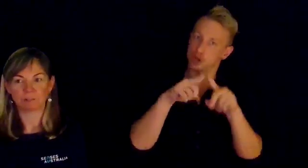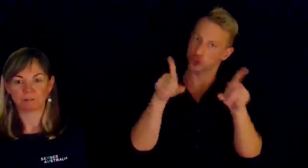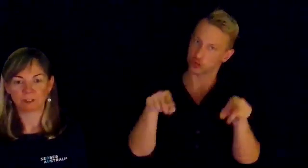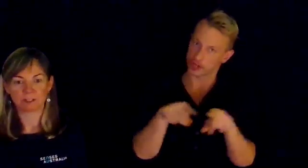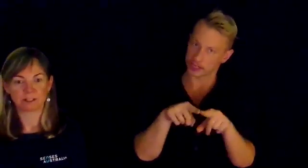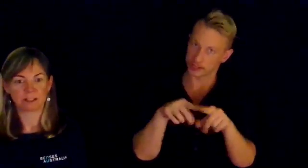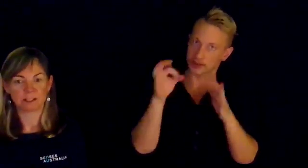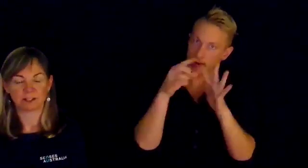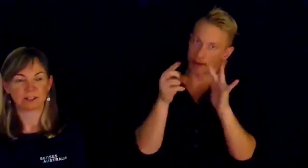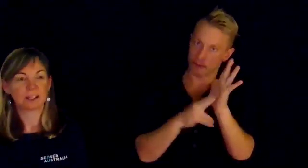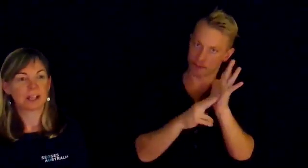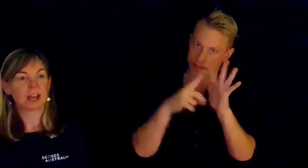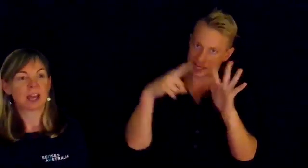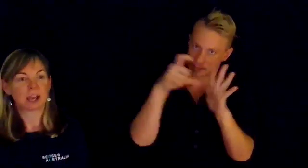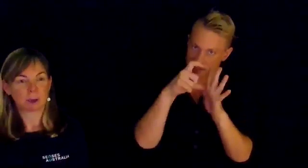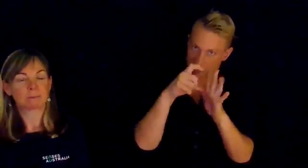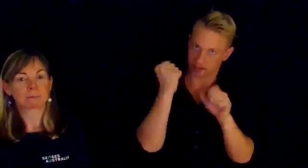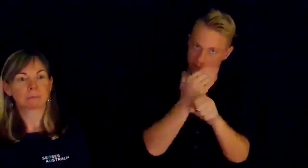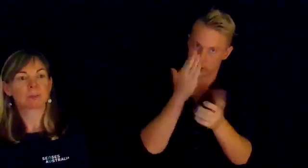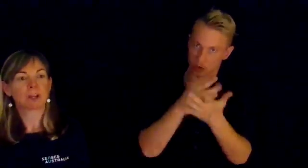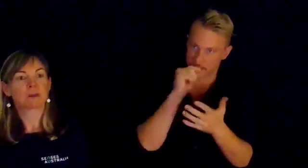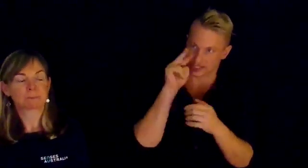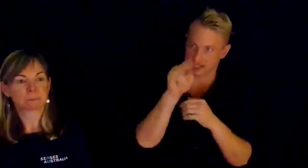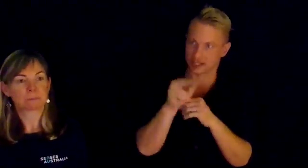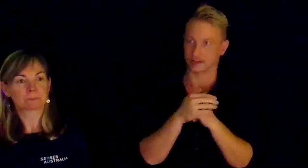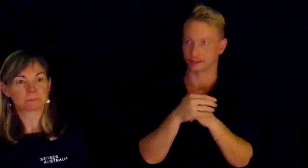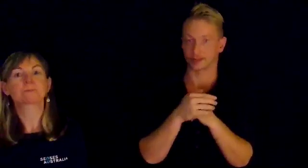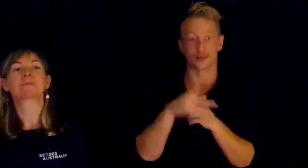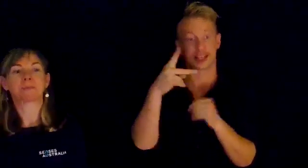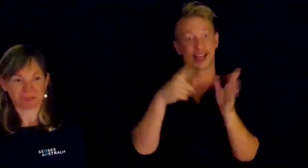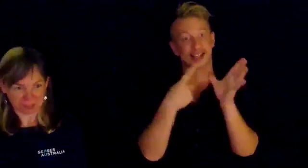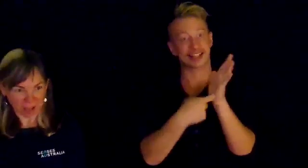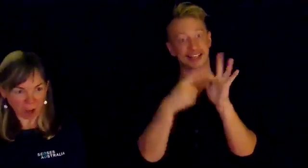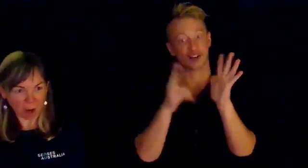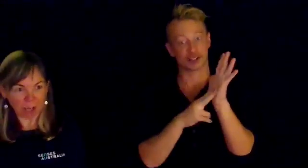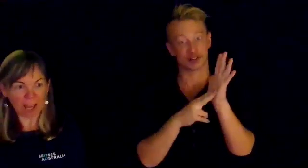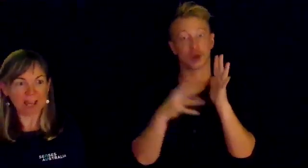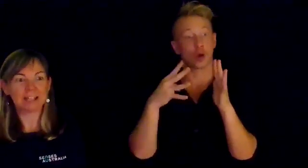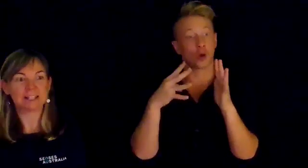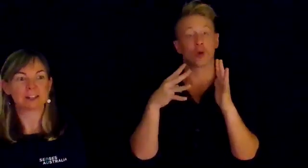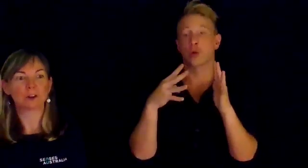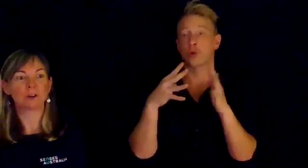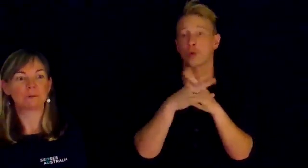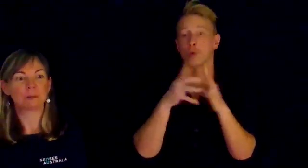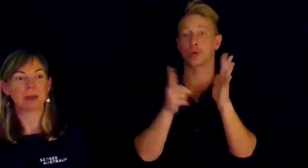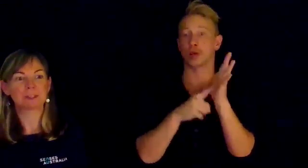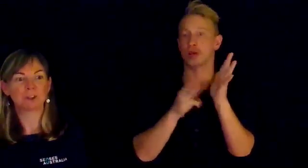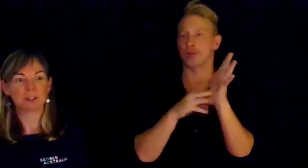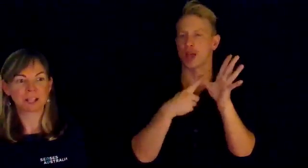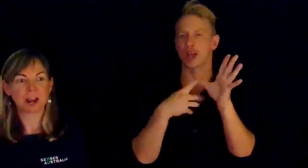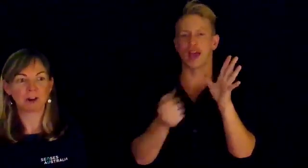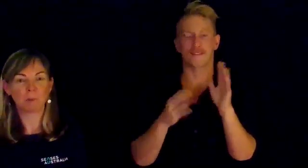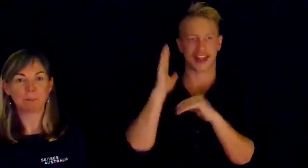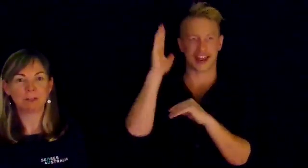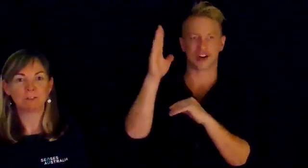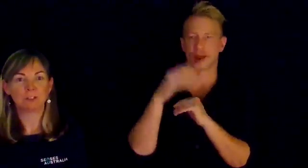sure you can see here. Wilma has her hand up, Mary. Okay, so perhaps